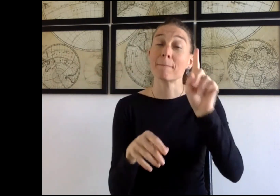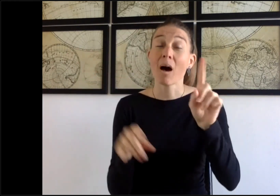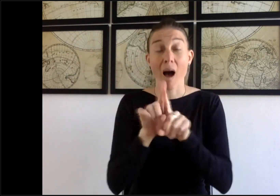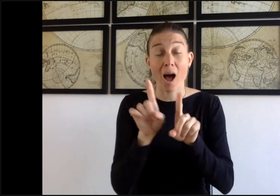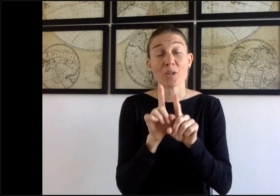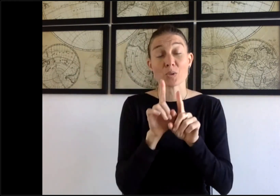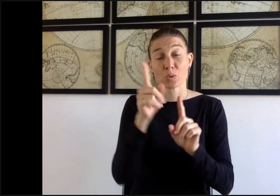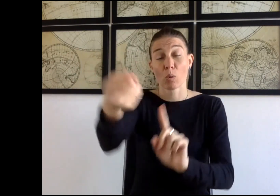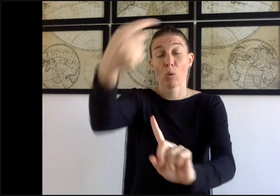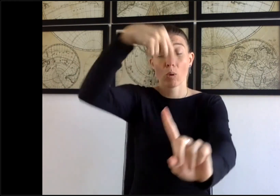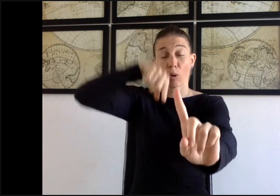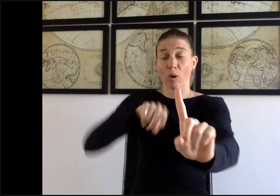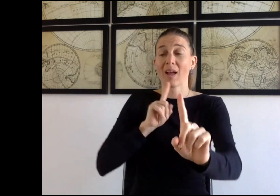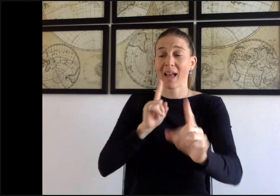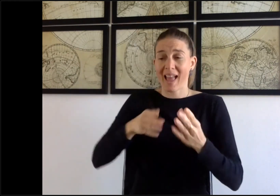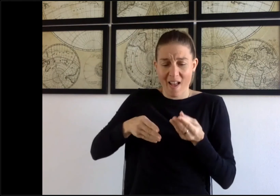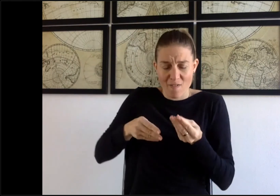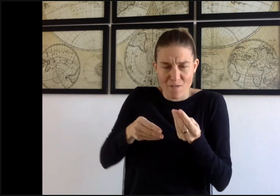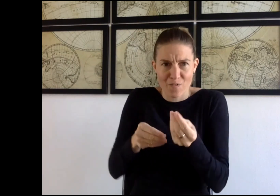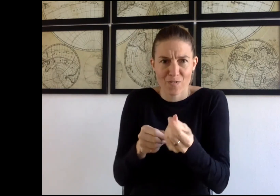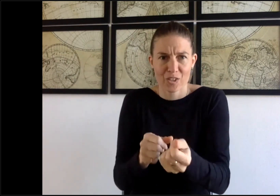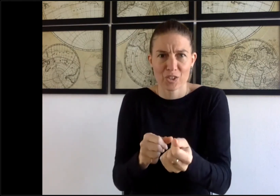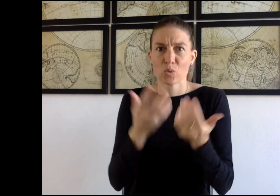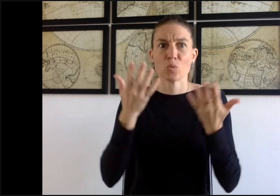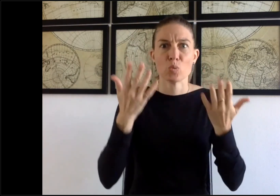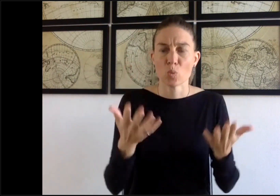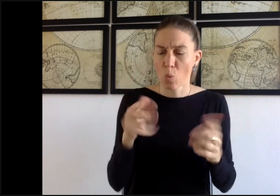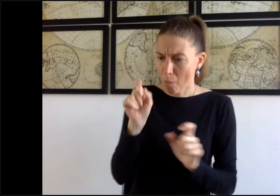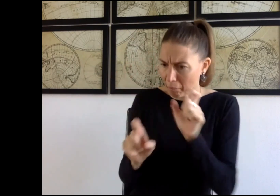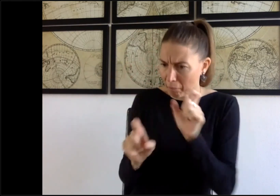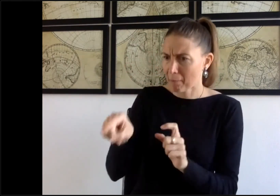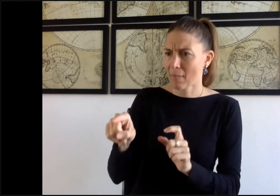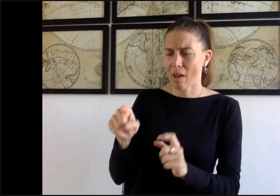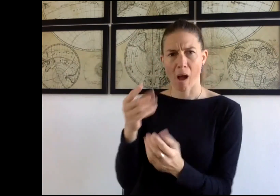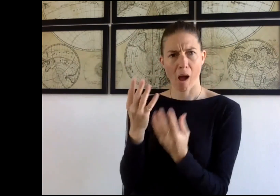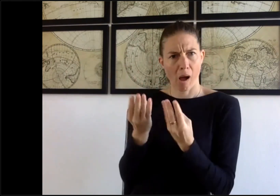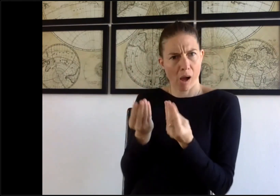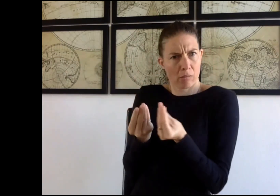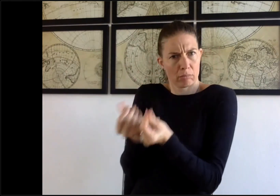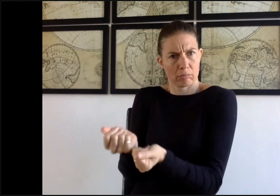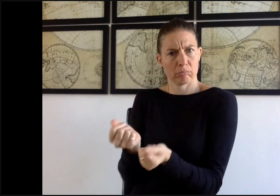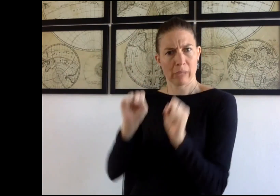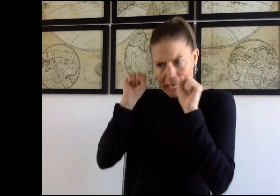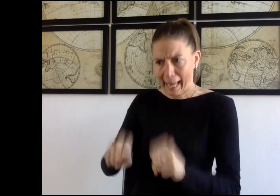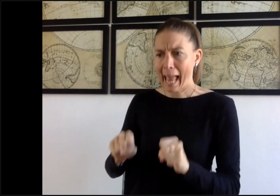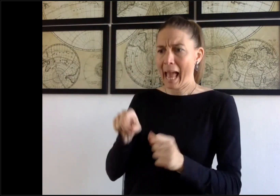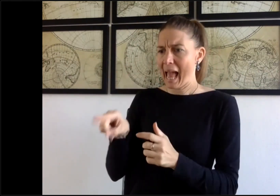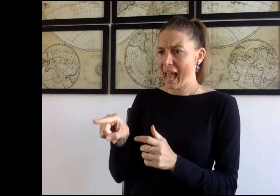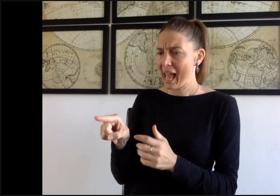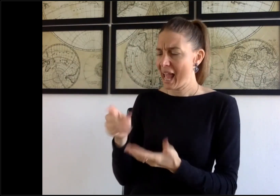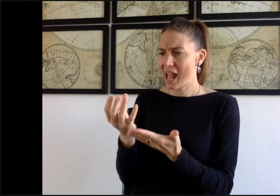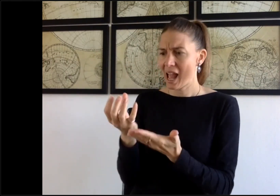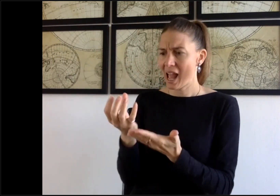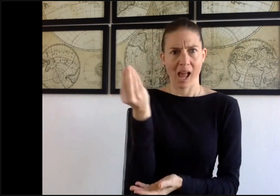are leaving talent behind. We are not using talent that is available to the economy. So there's a very clear